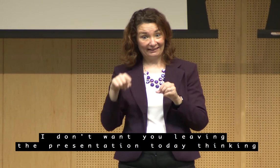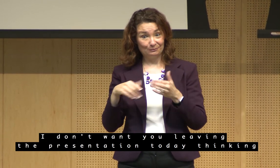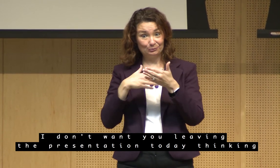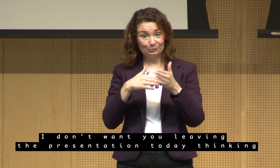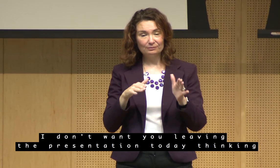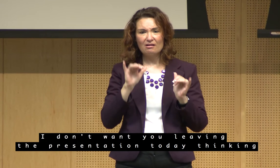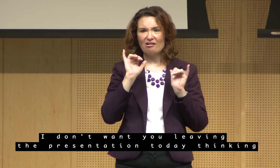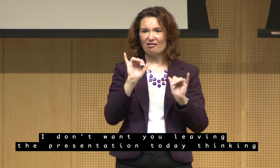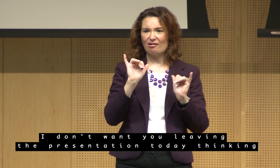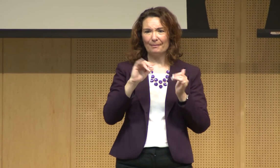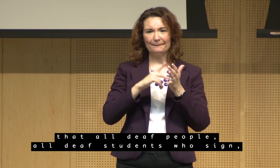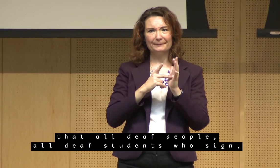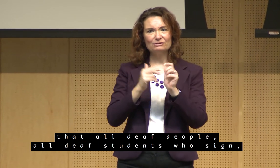the presentation today thinking that